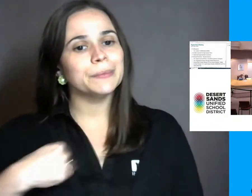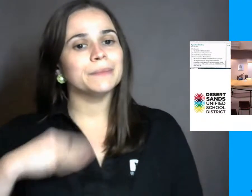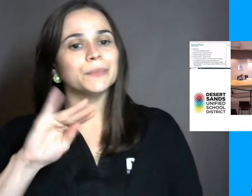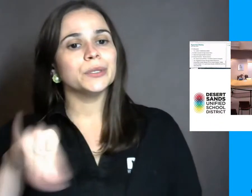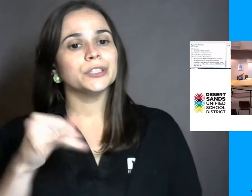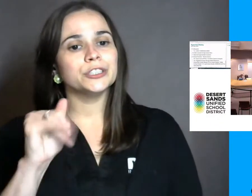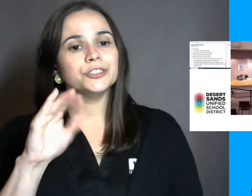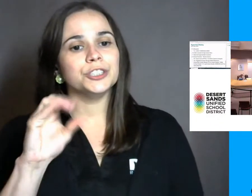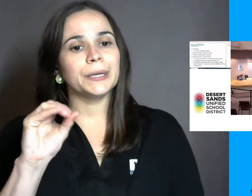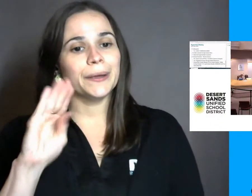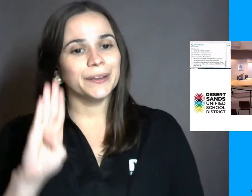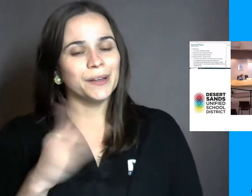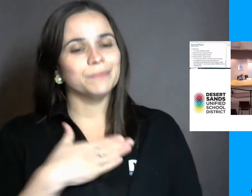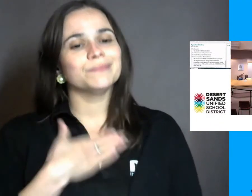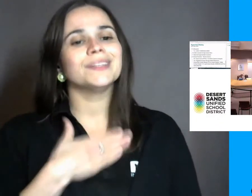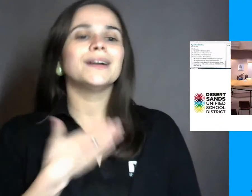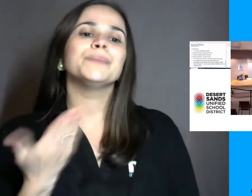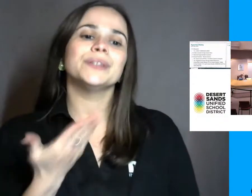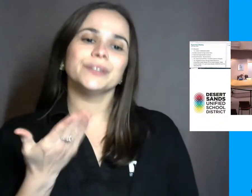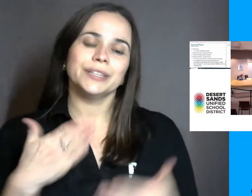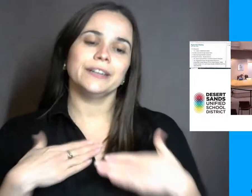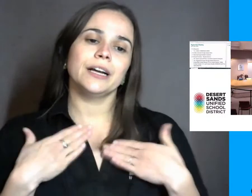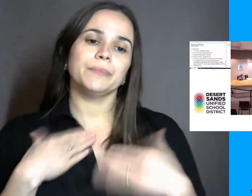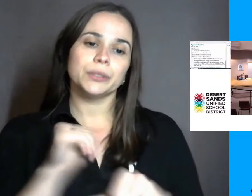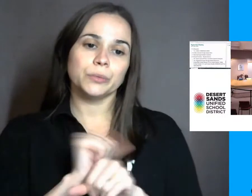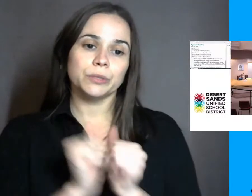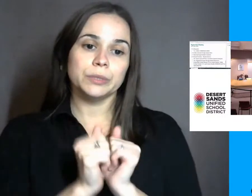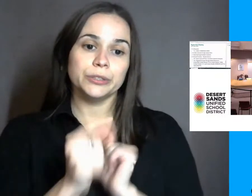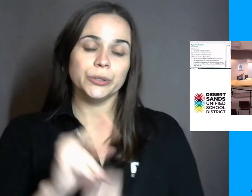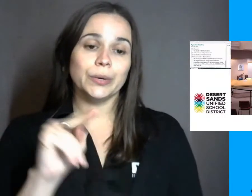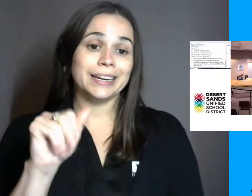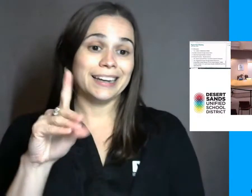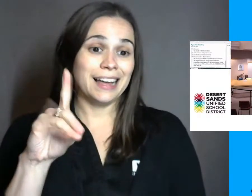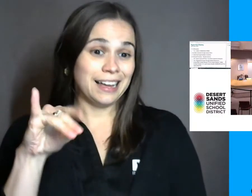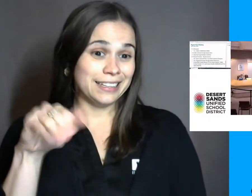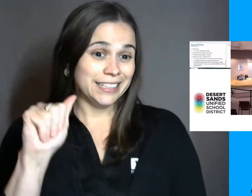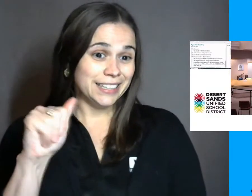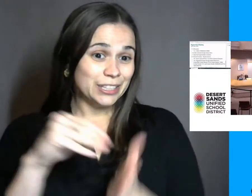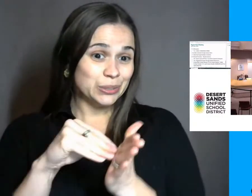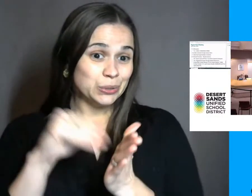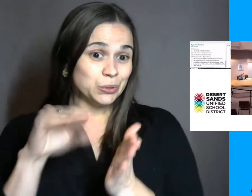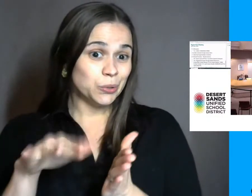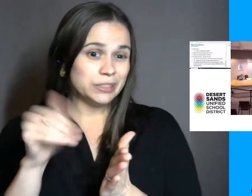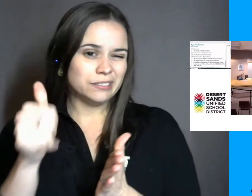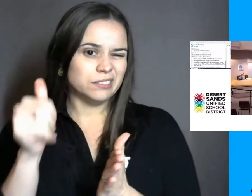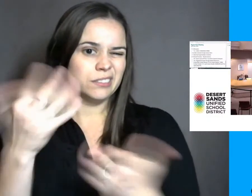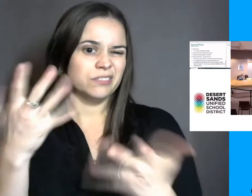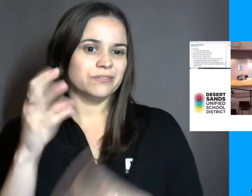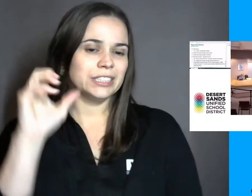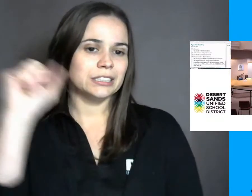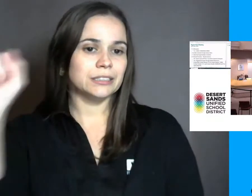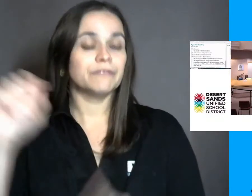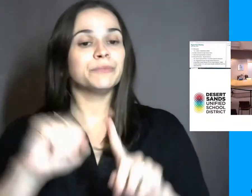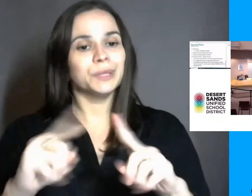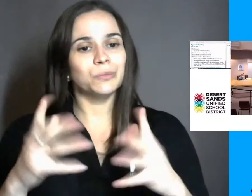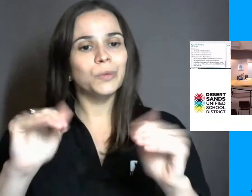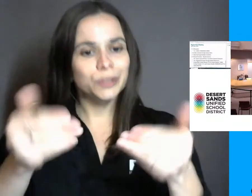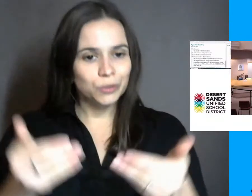you. And Nadia is gone, but I just wanted to welcome her to the board,